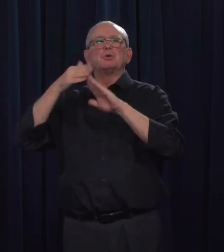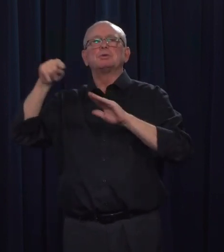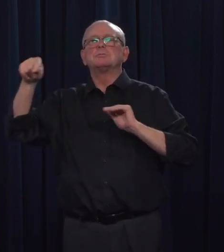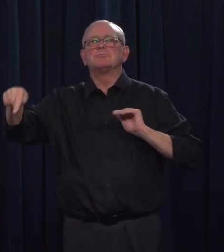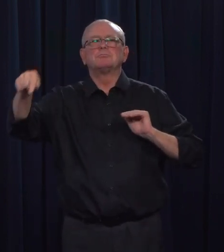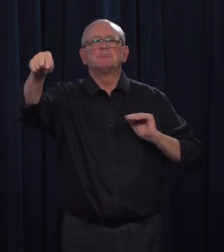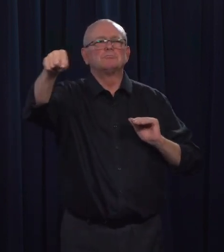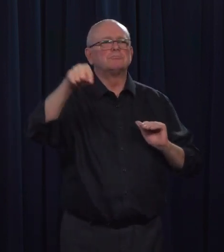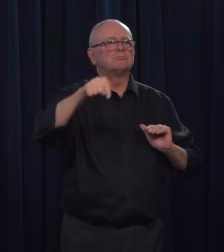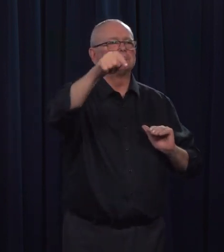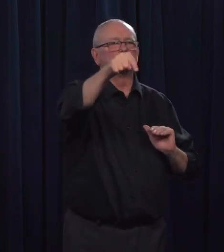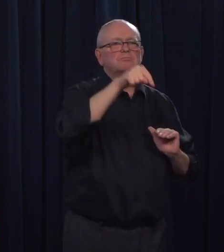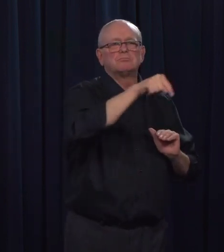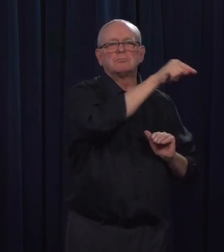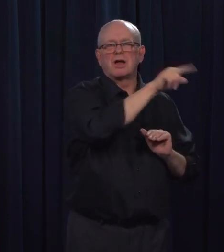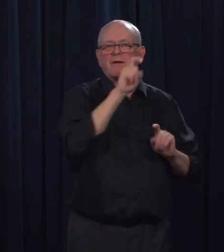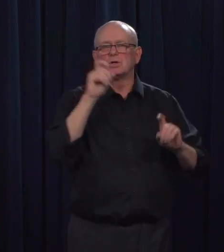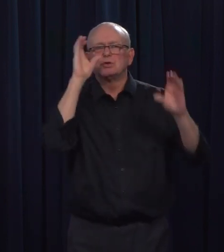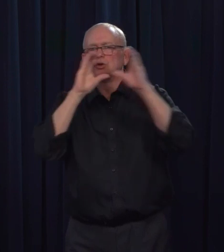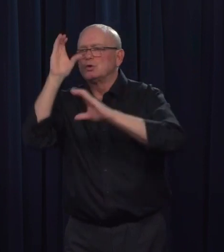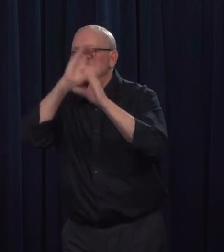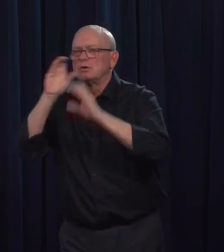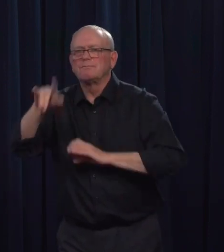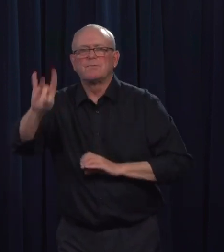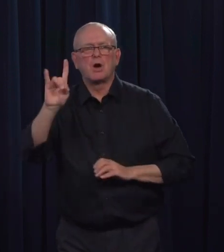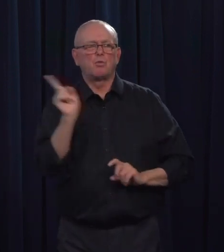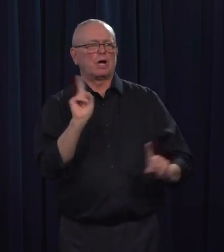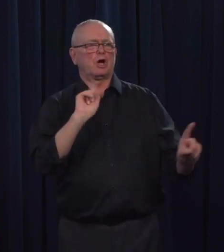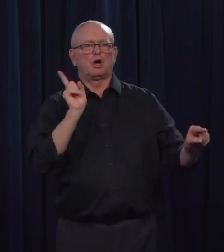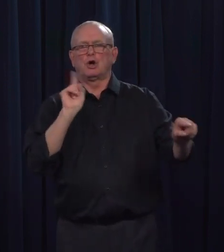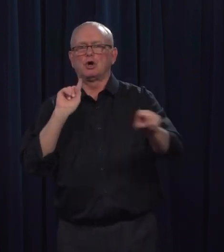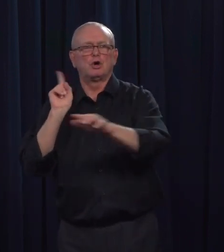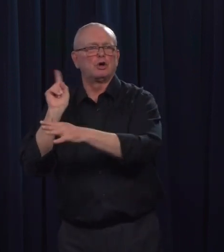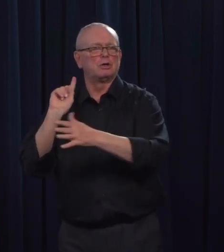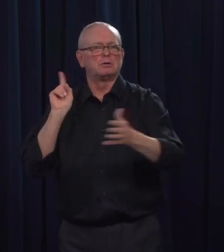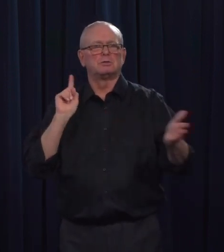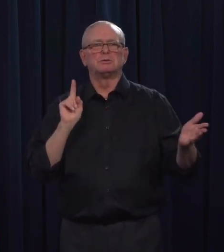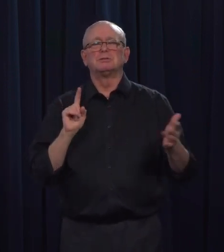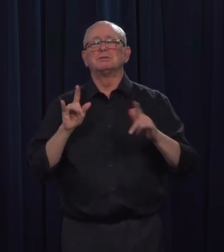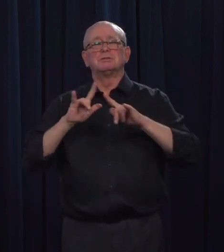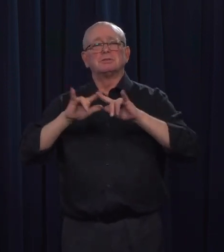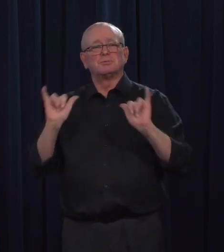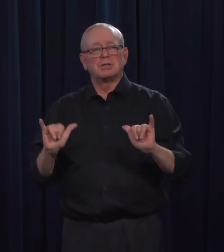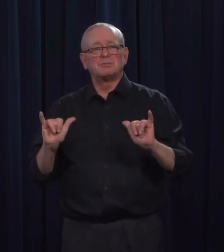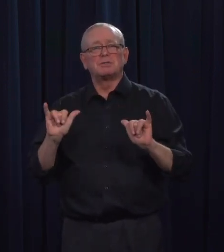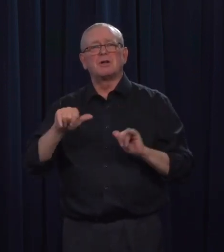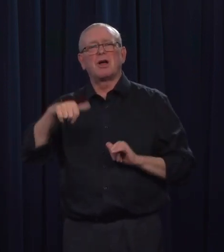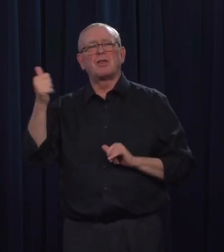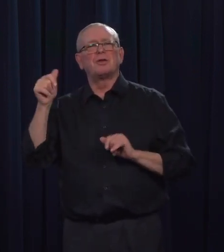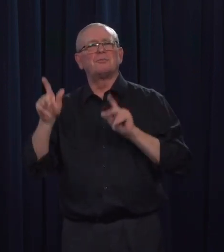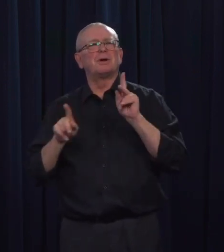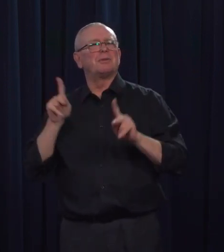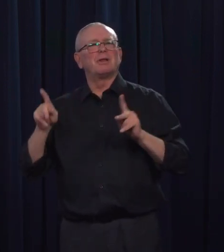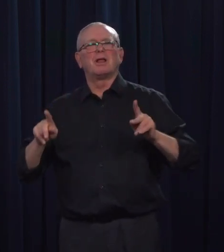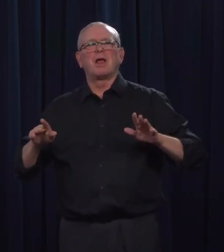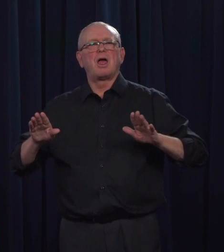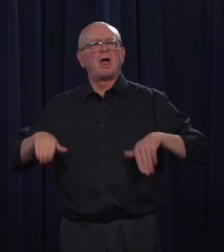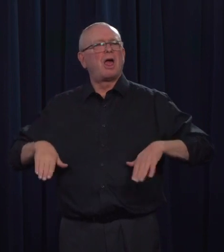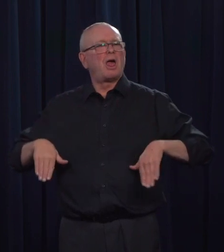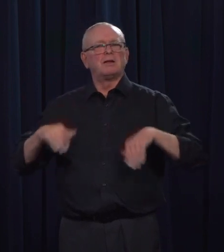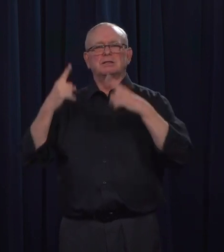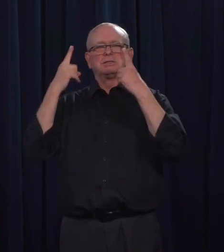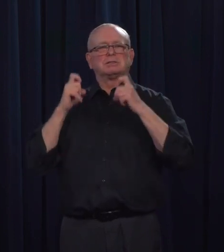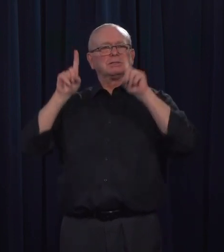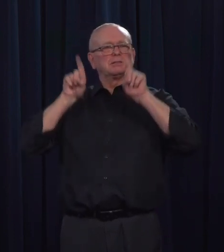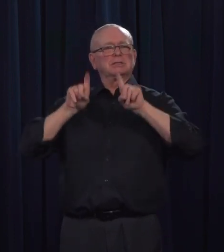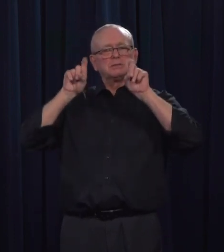other people who we have not detected who are out in the community who have spread the disease, and there may be others who are continuing to spread it.